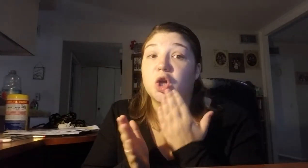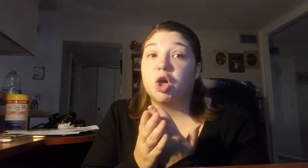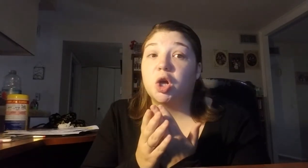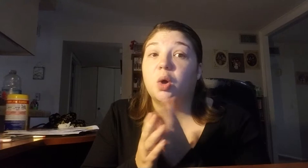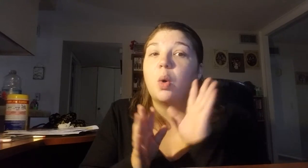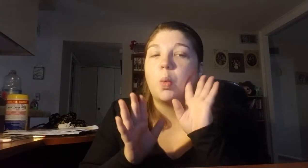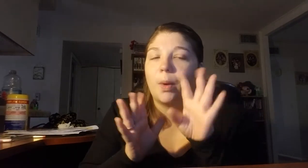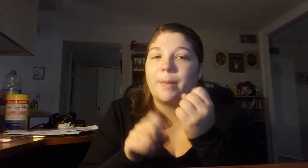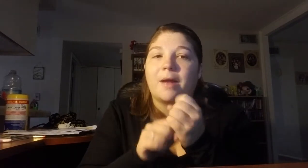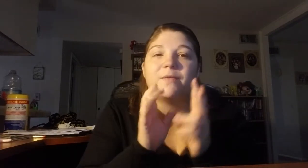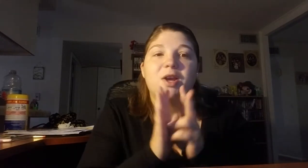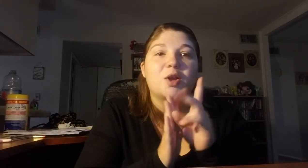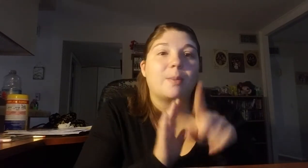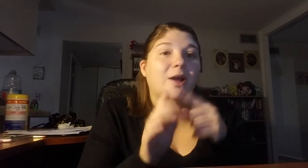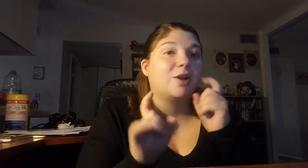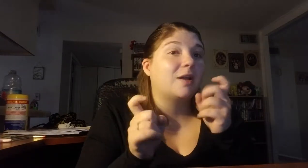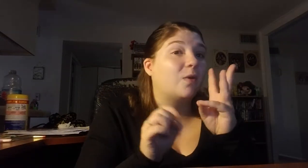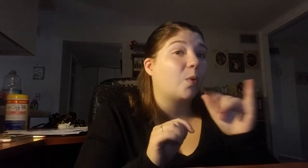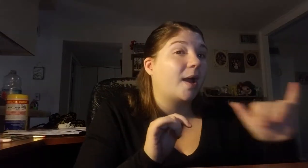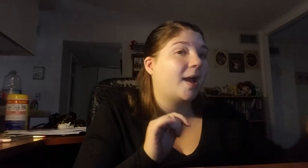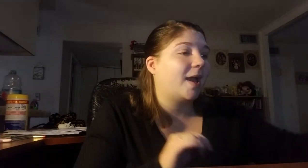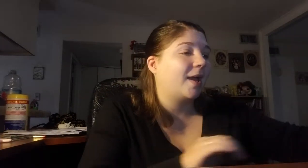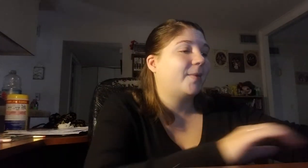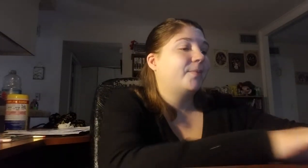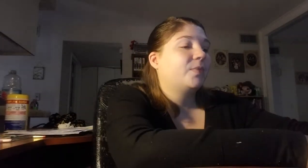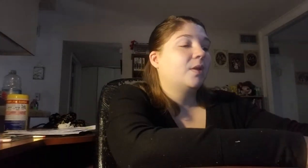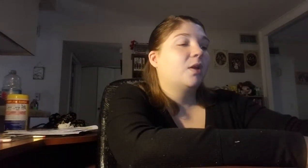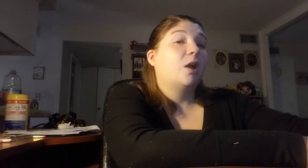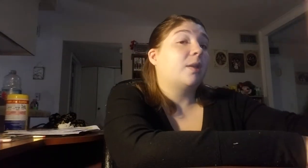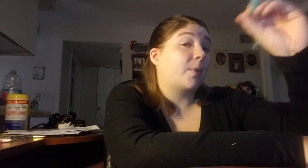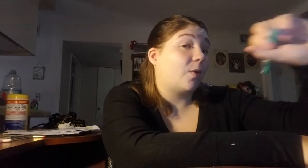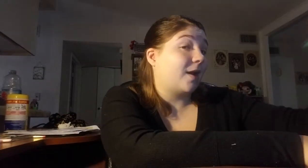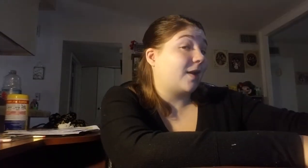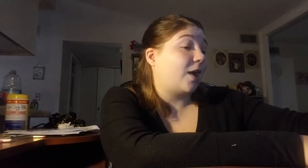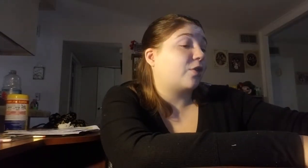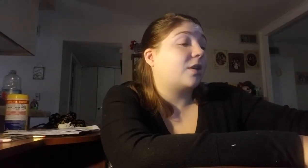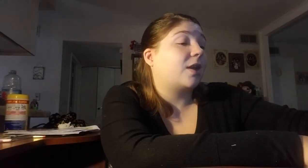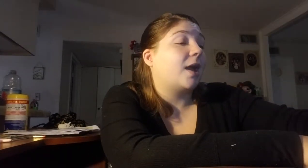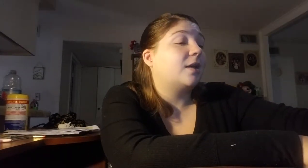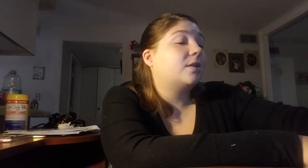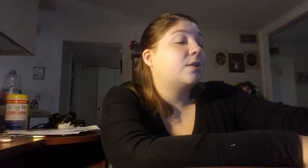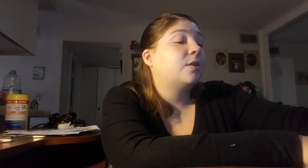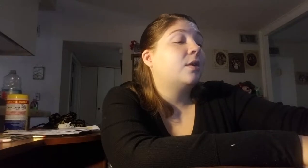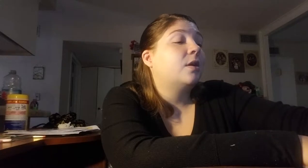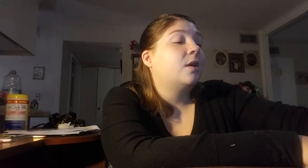good? We'll make video about a giveaway. I'm gonna write it down just in case.